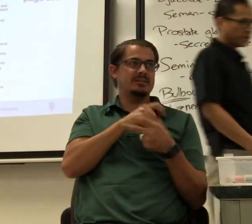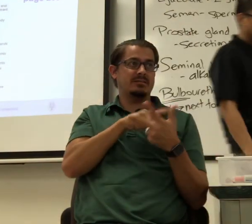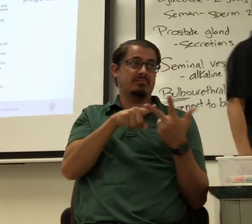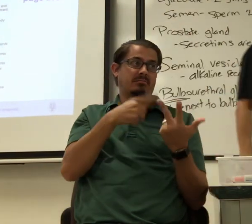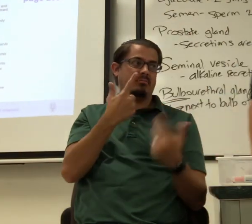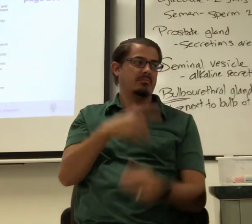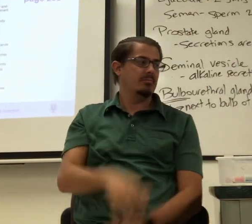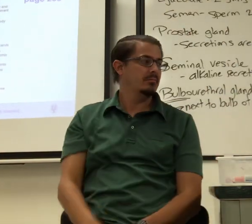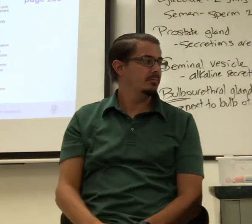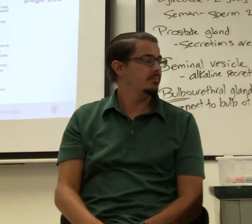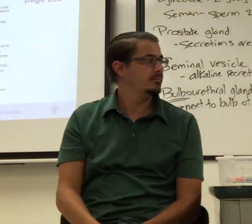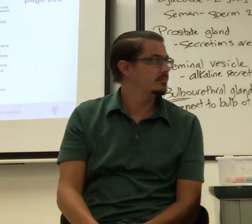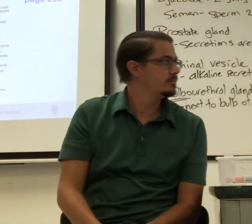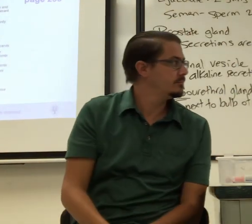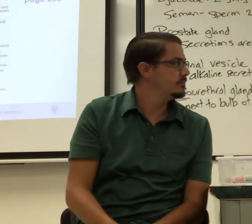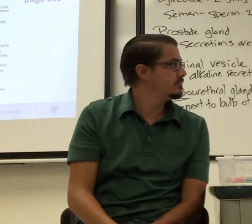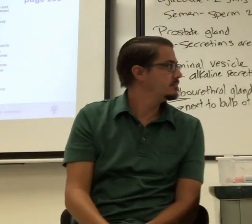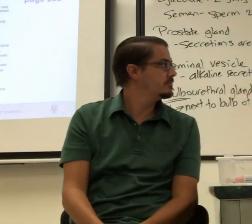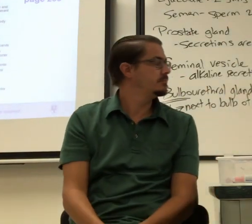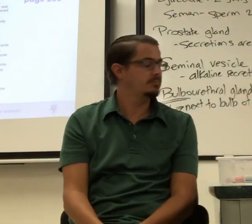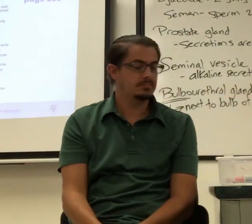Just to give you a general idea